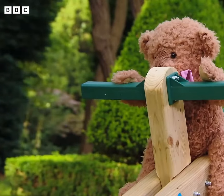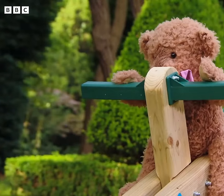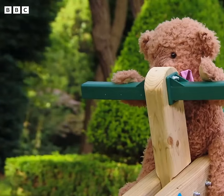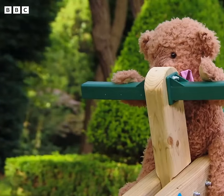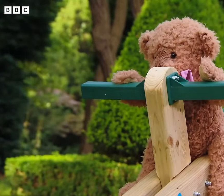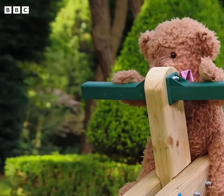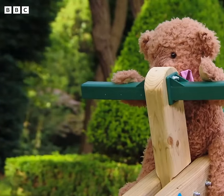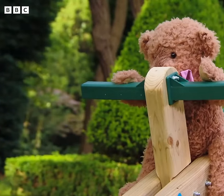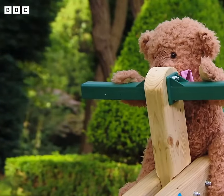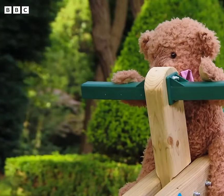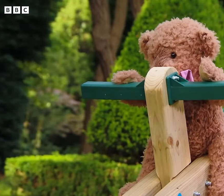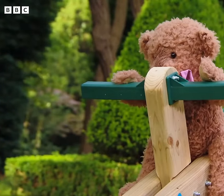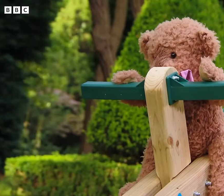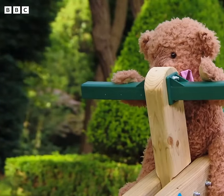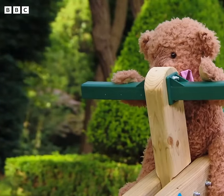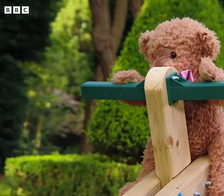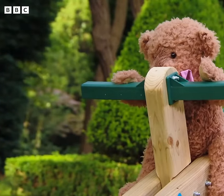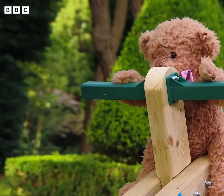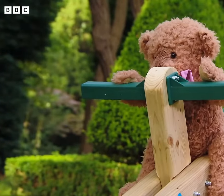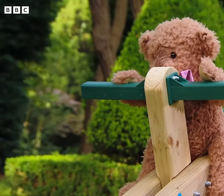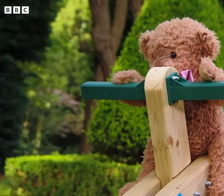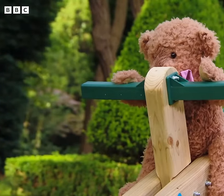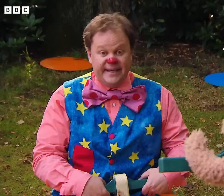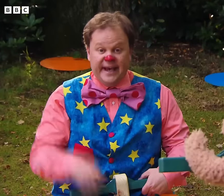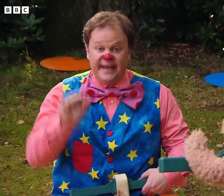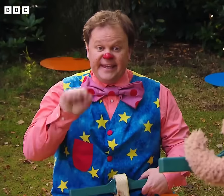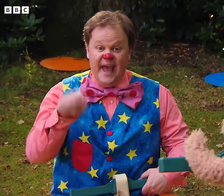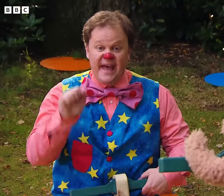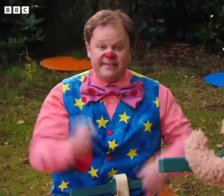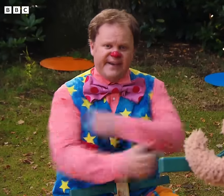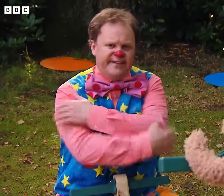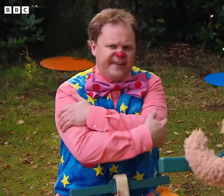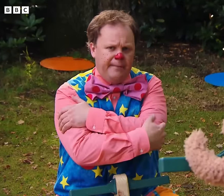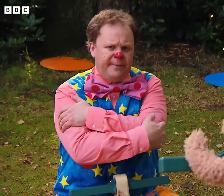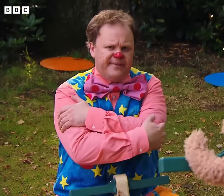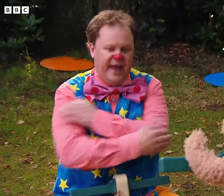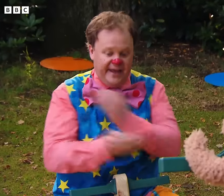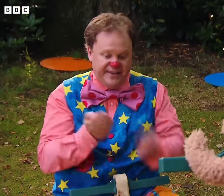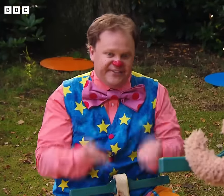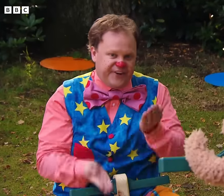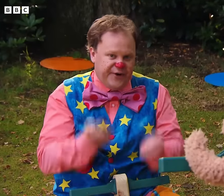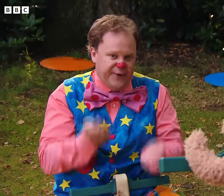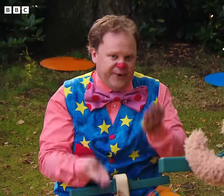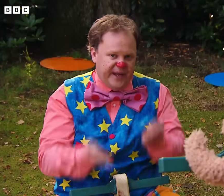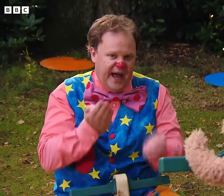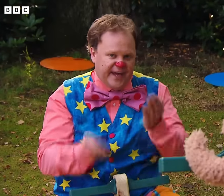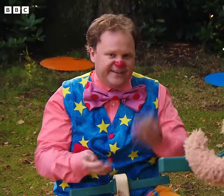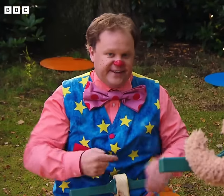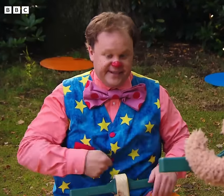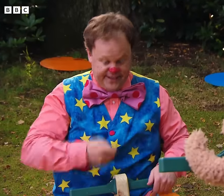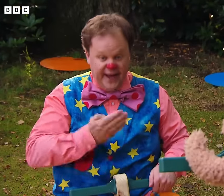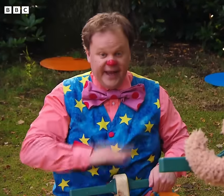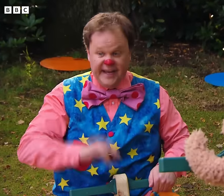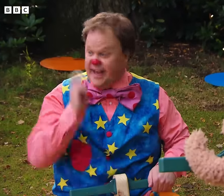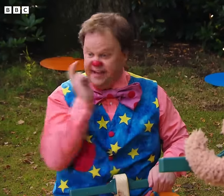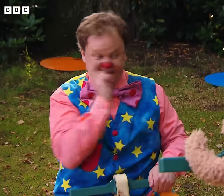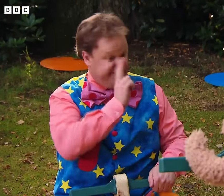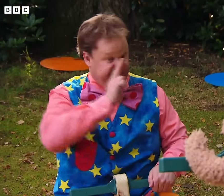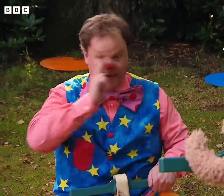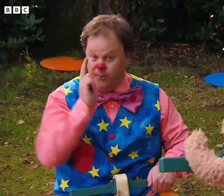too light to make the seesaw go down. Yes, Tumble Ted is too light. I need